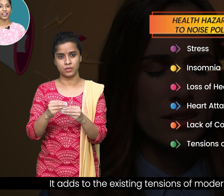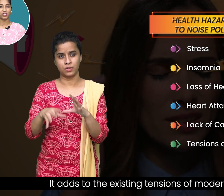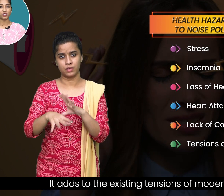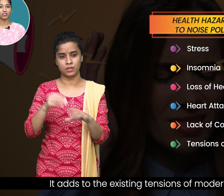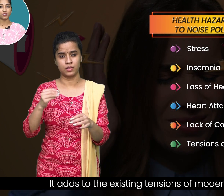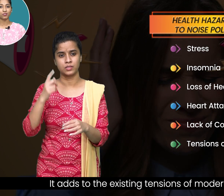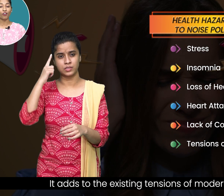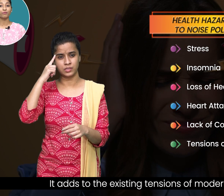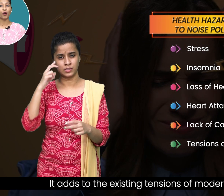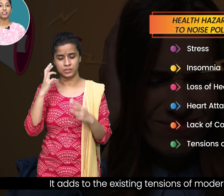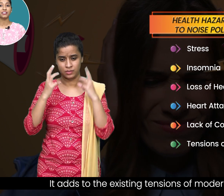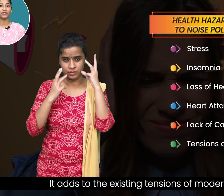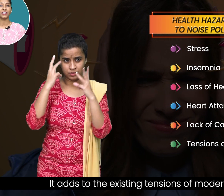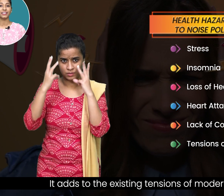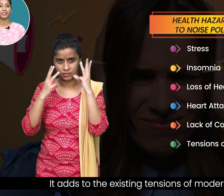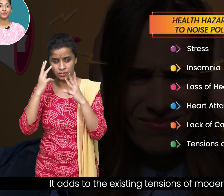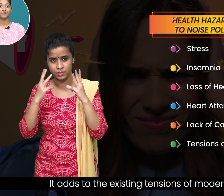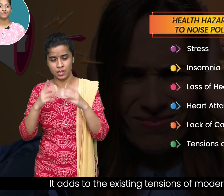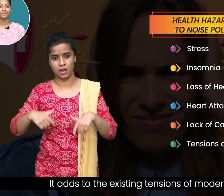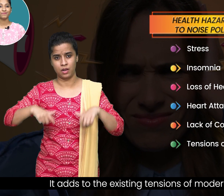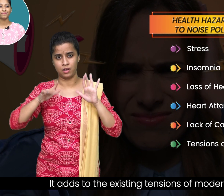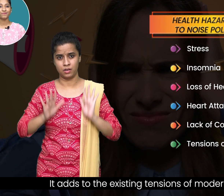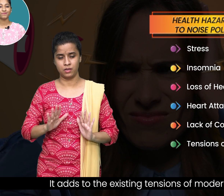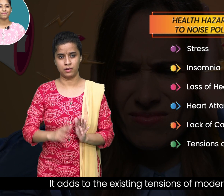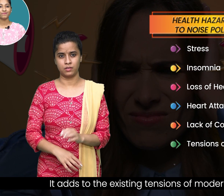existing tensions of modern living.